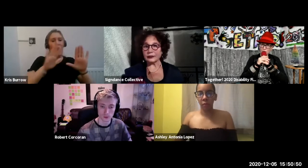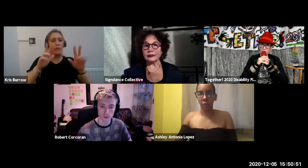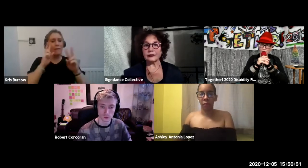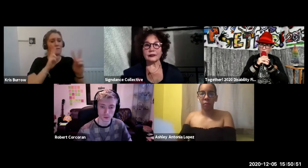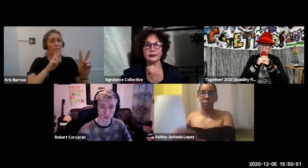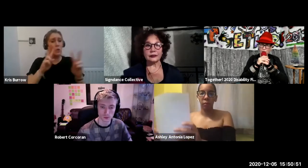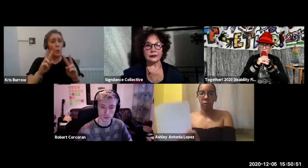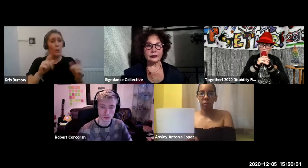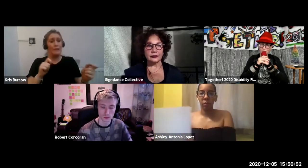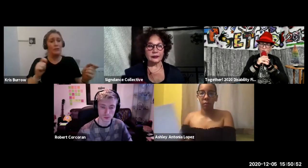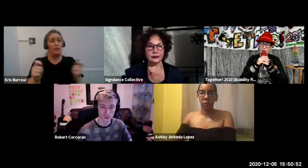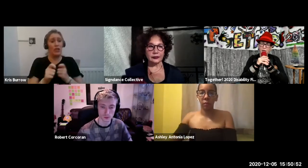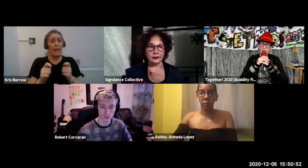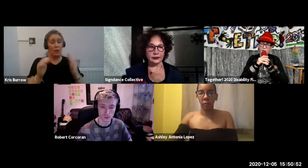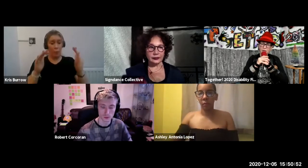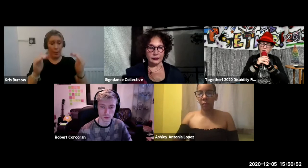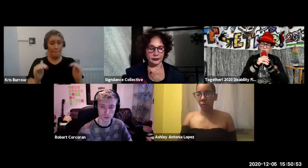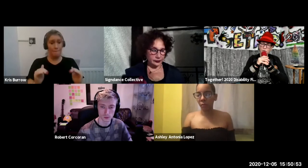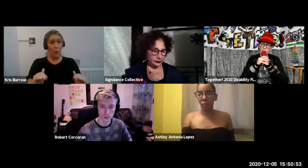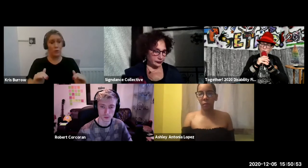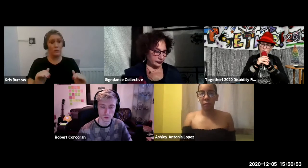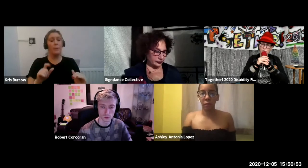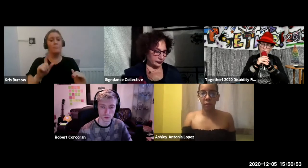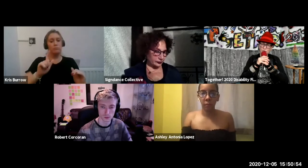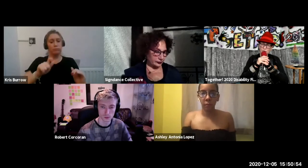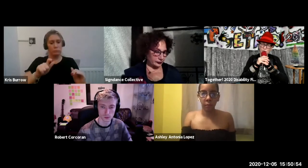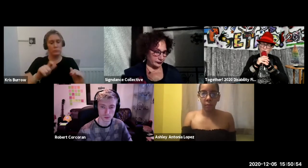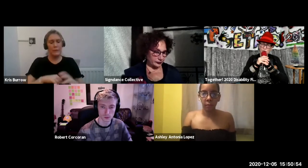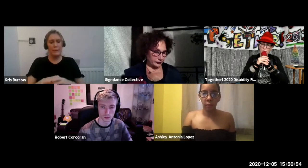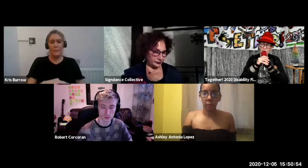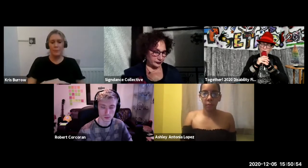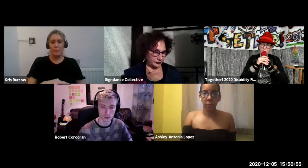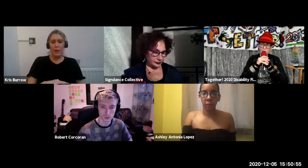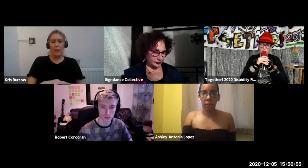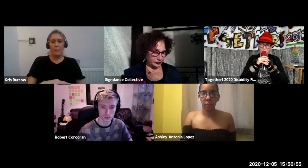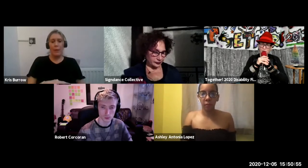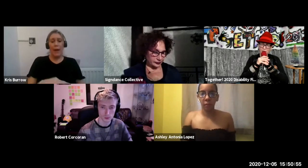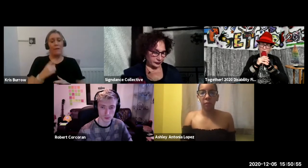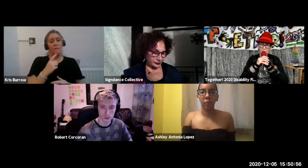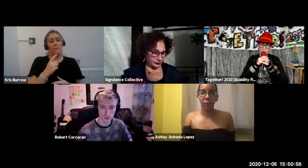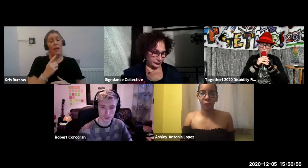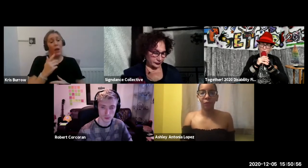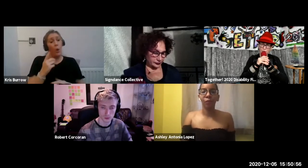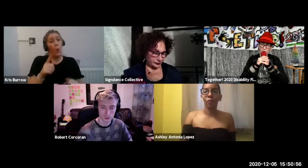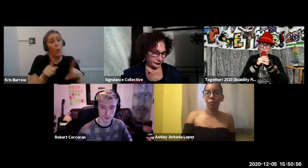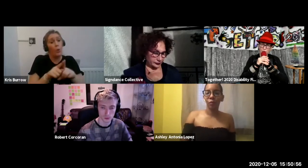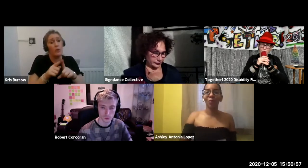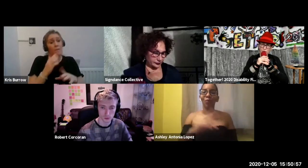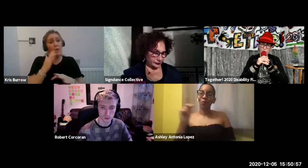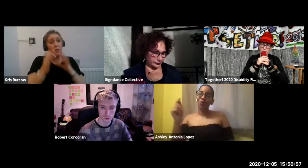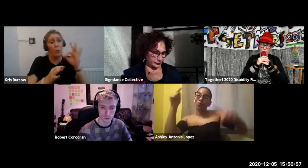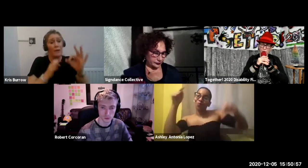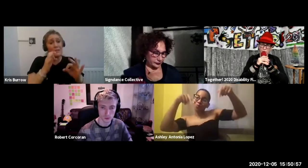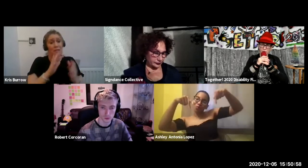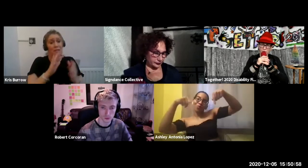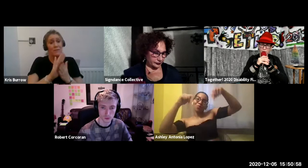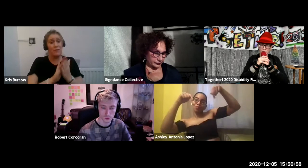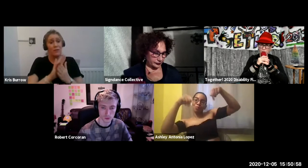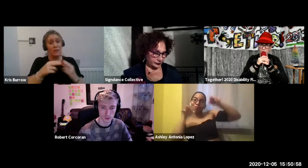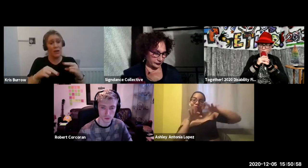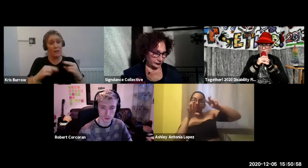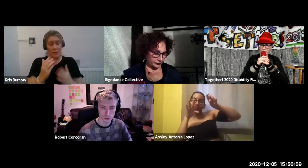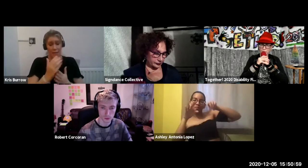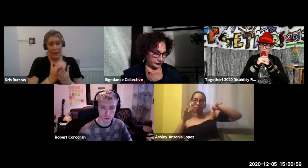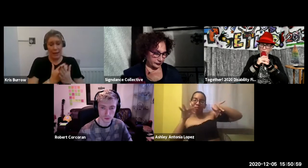of Signdance Collective, then you can also use the Q&A button at the bottom of the screen without having